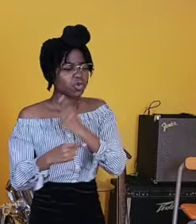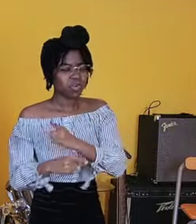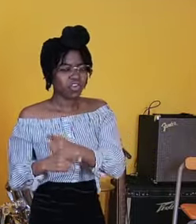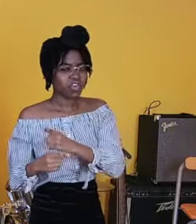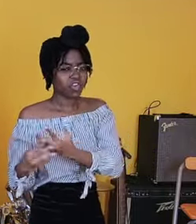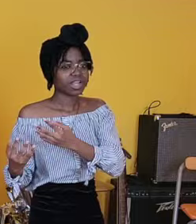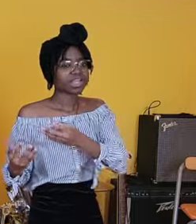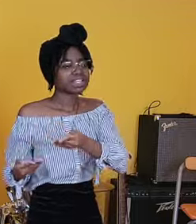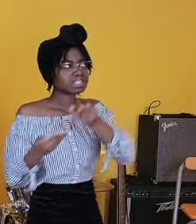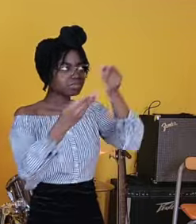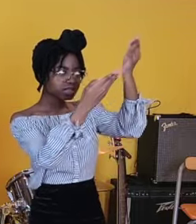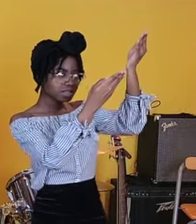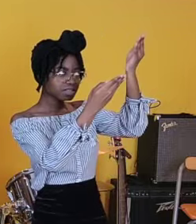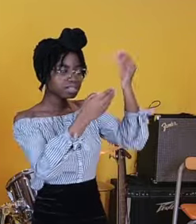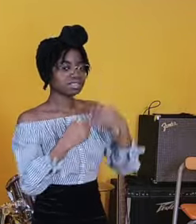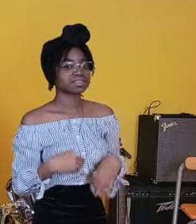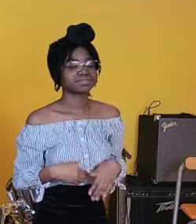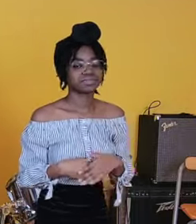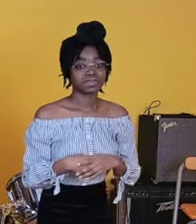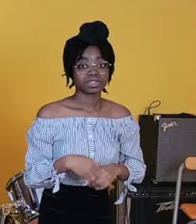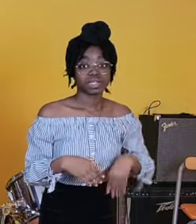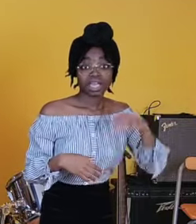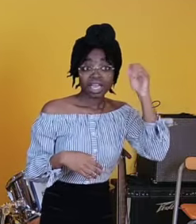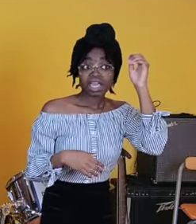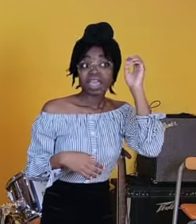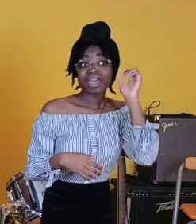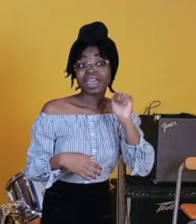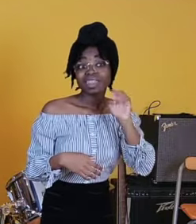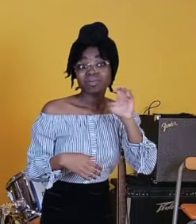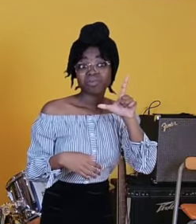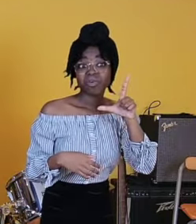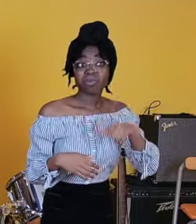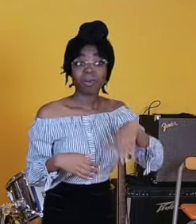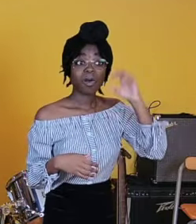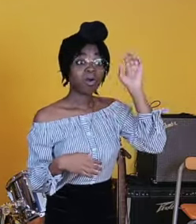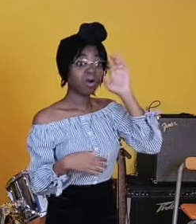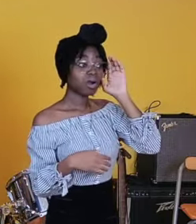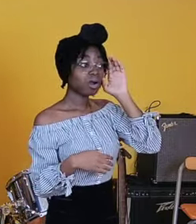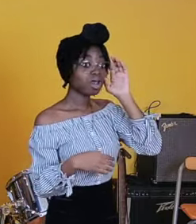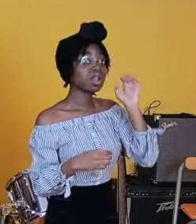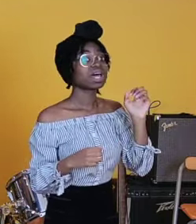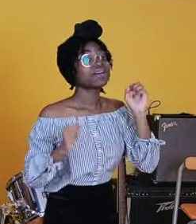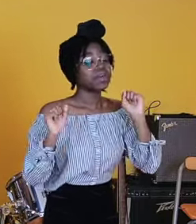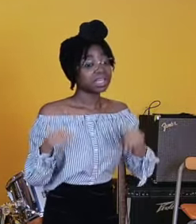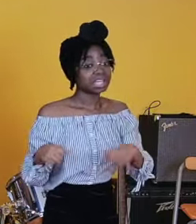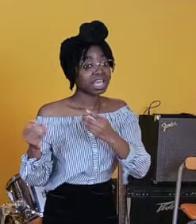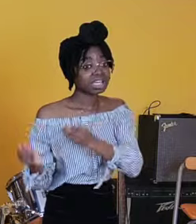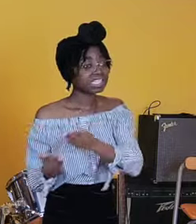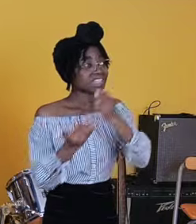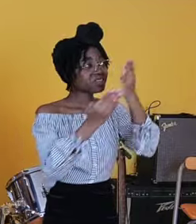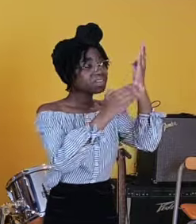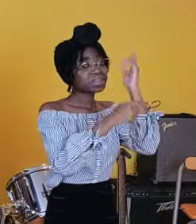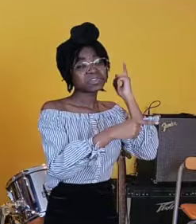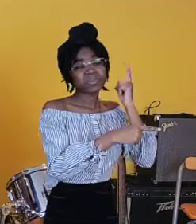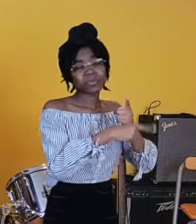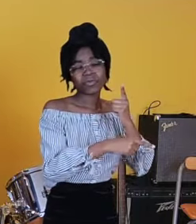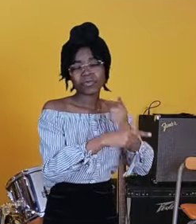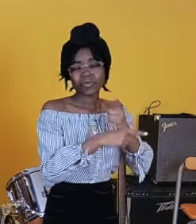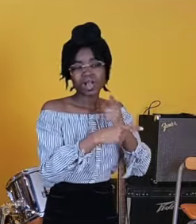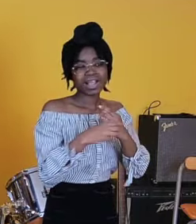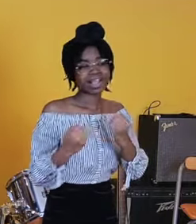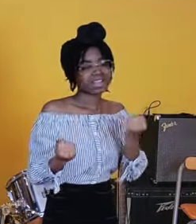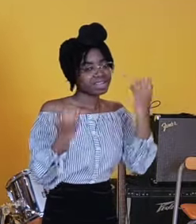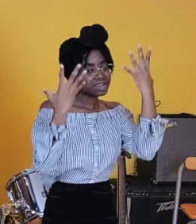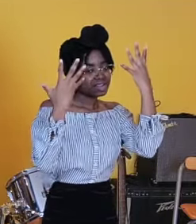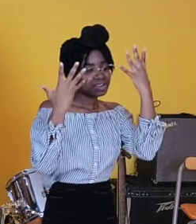to his children, at least Abel listened so that Abel was able to offer the right sacrifice to God Almighty. And that's why